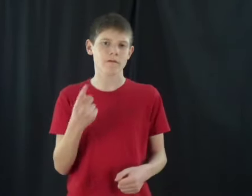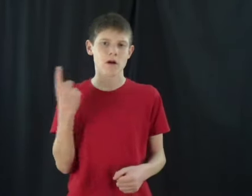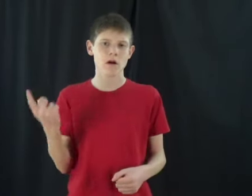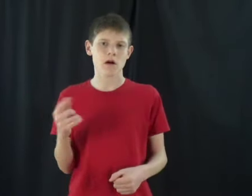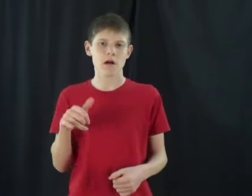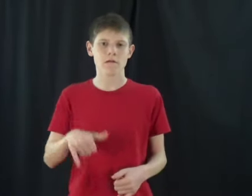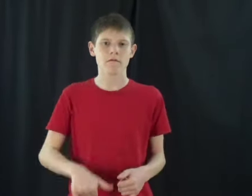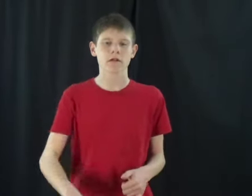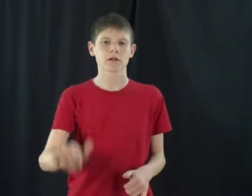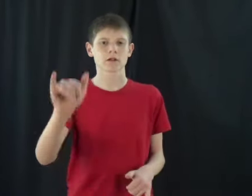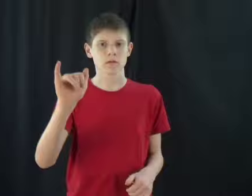forever